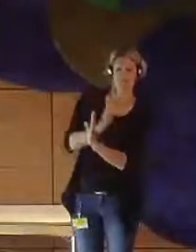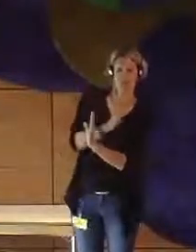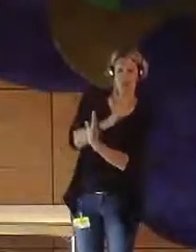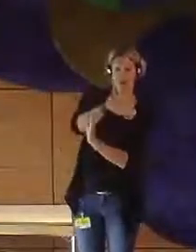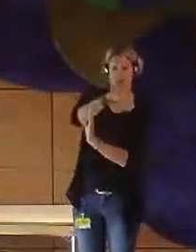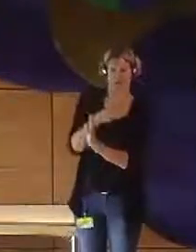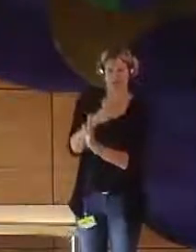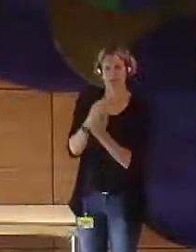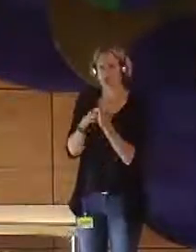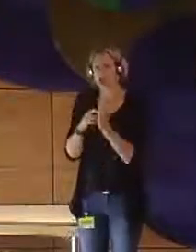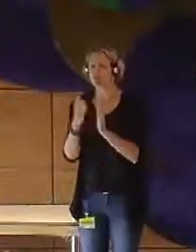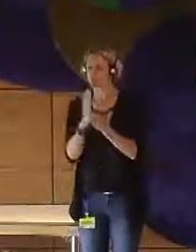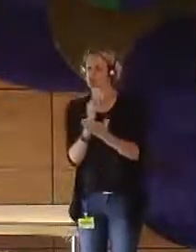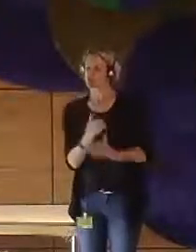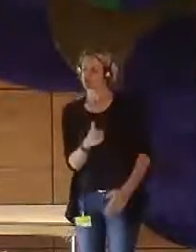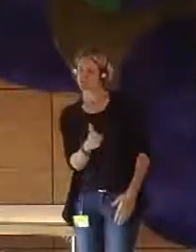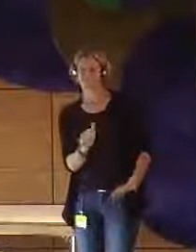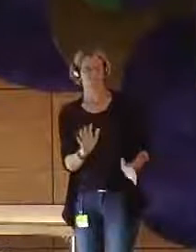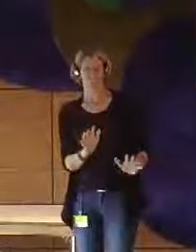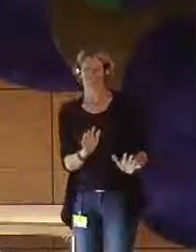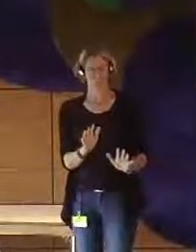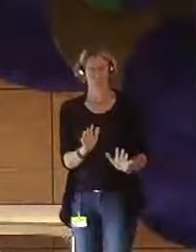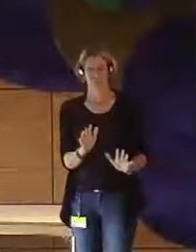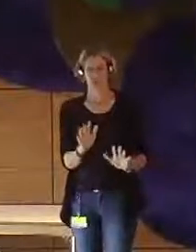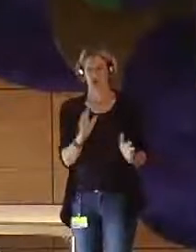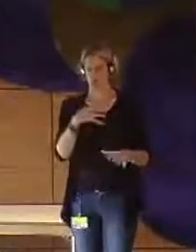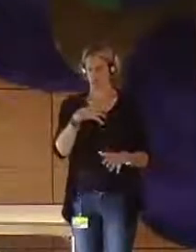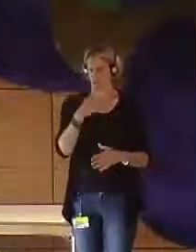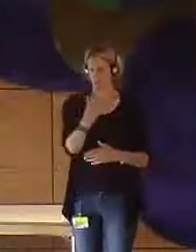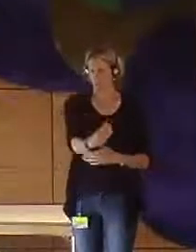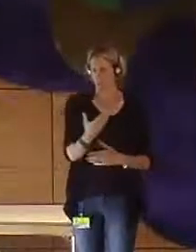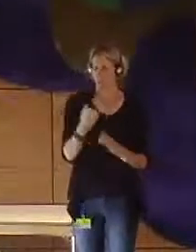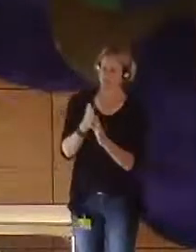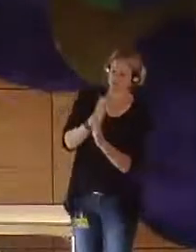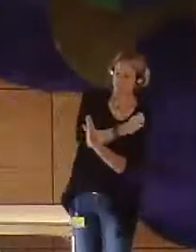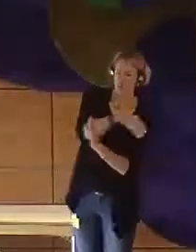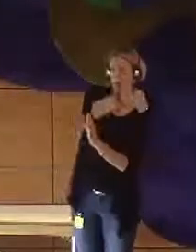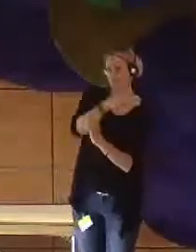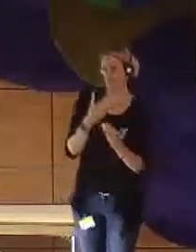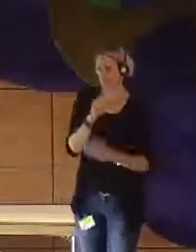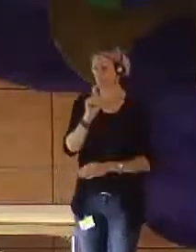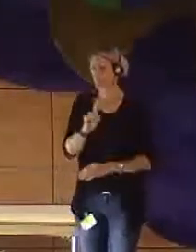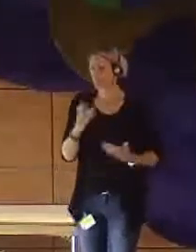it's going to be a problem, should you intervene earlier to keep them with their peers?